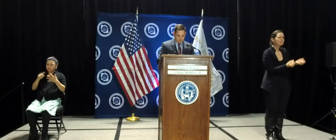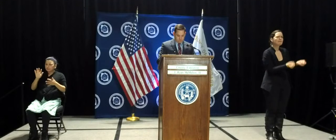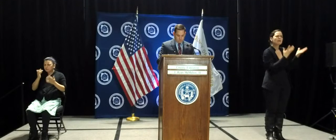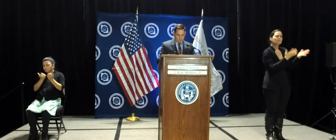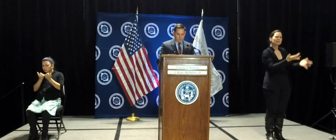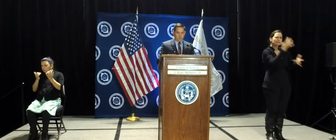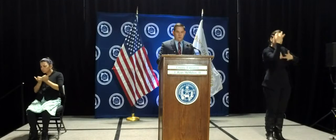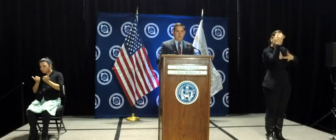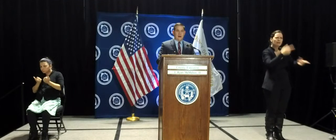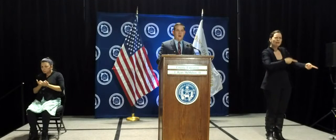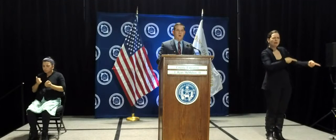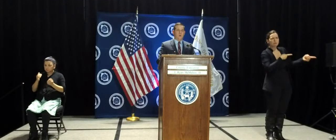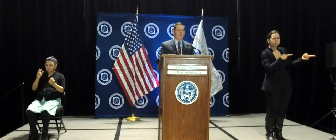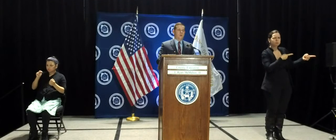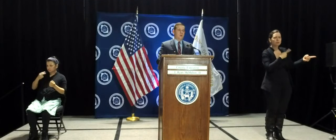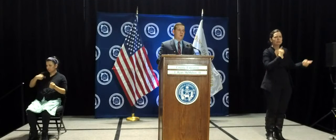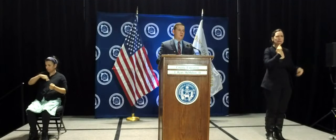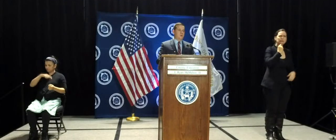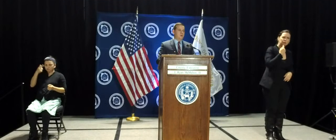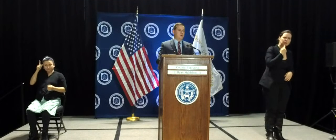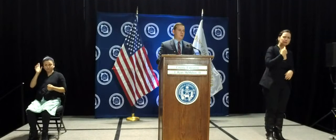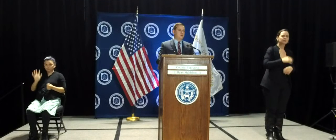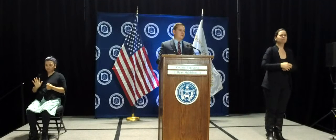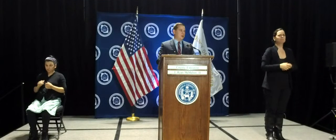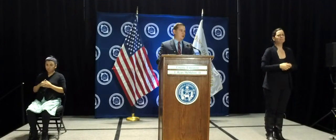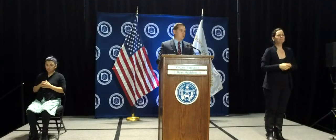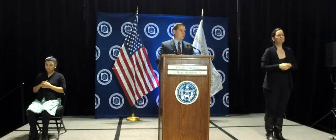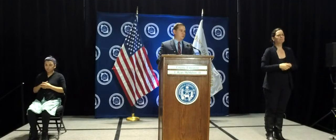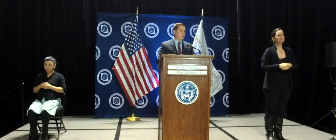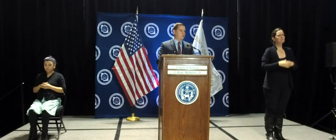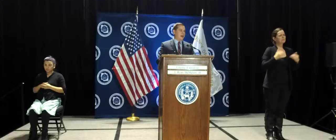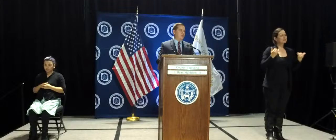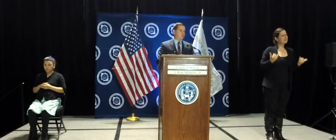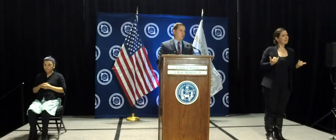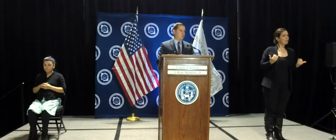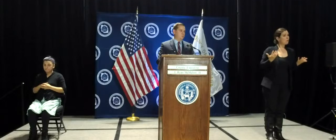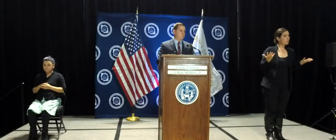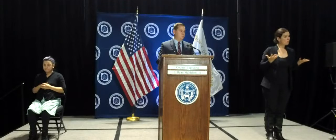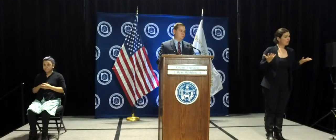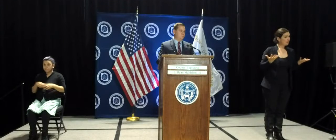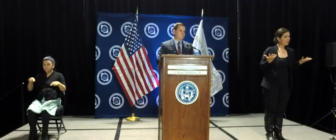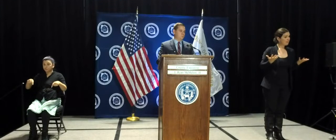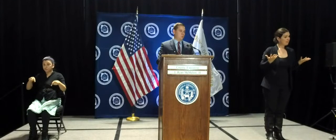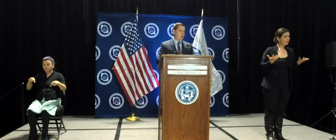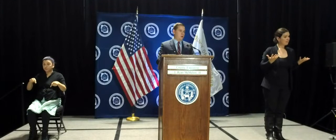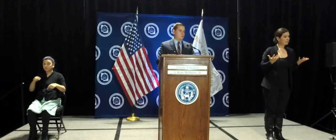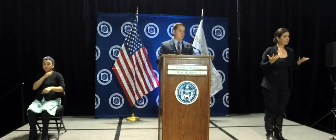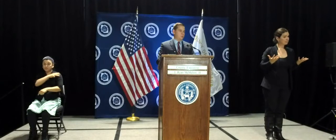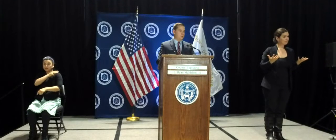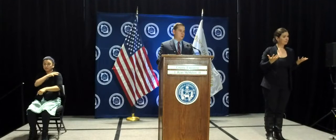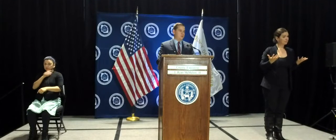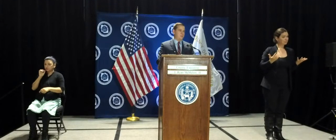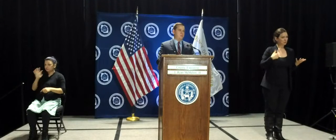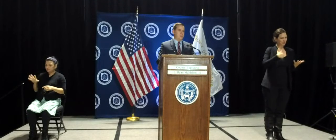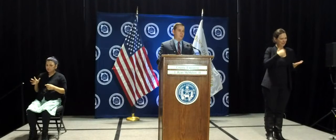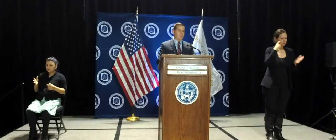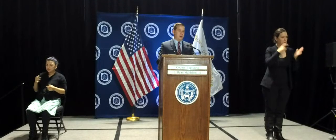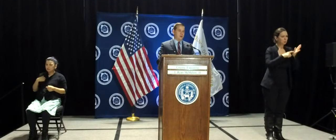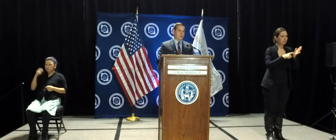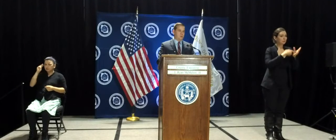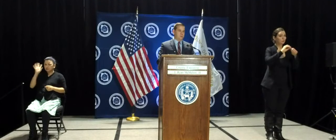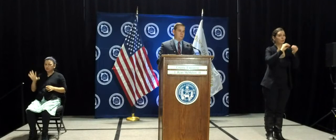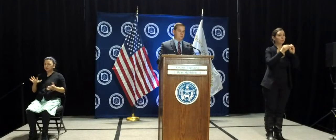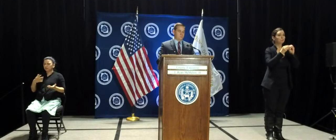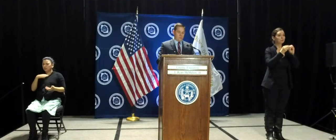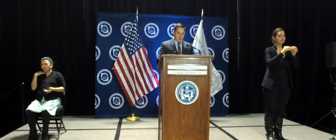COVID. Now you can say I know somebody who died of COVID, or I know somebody's family member who